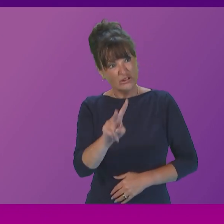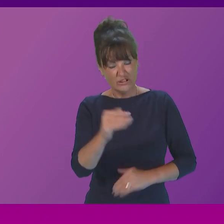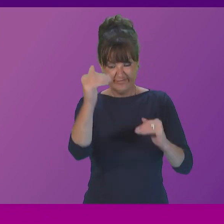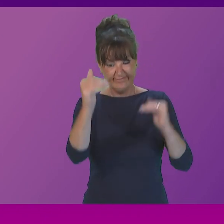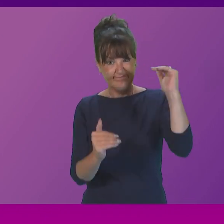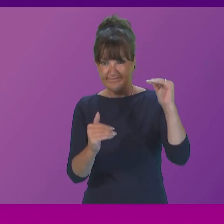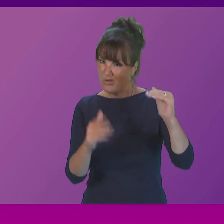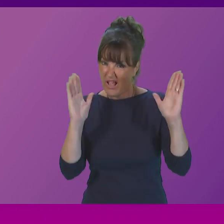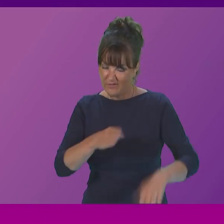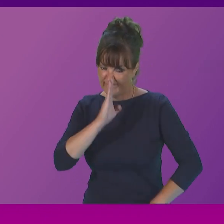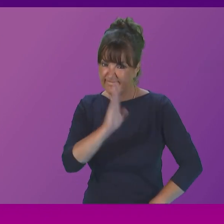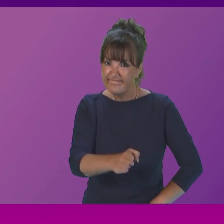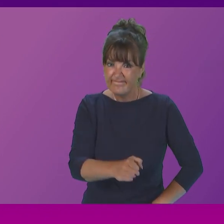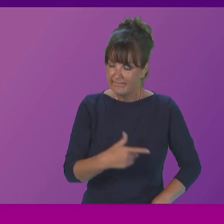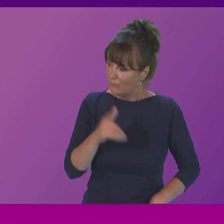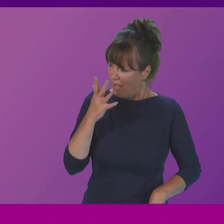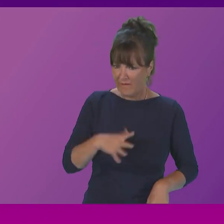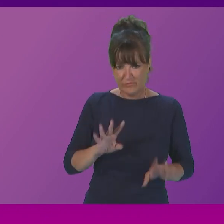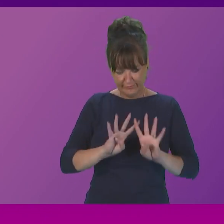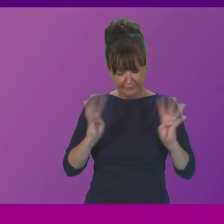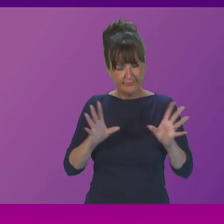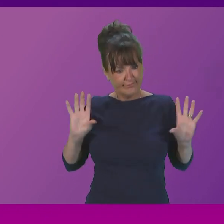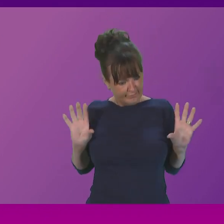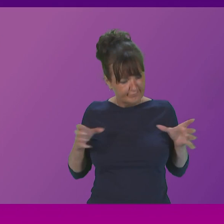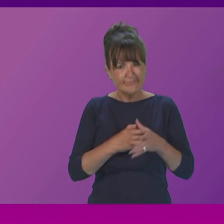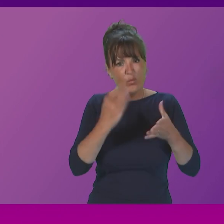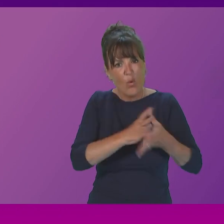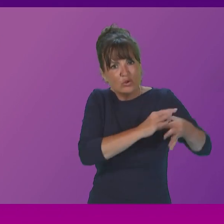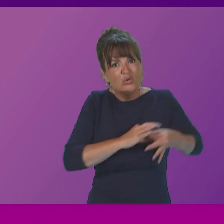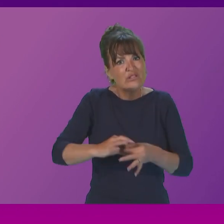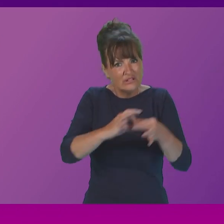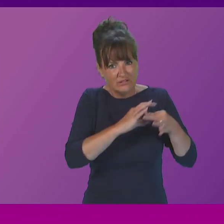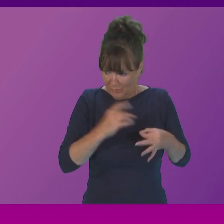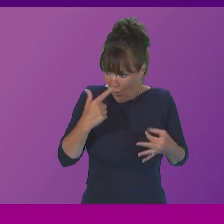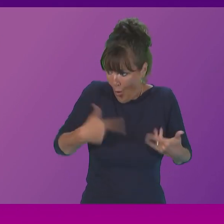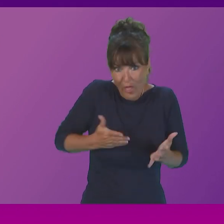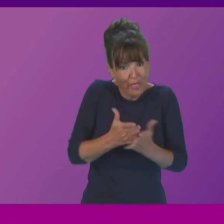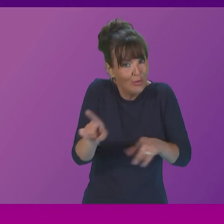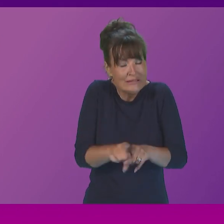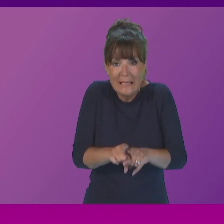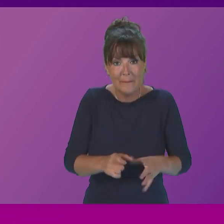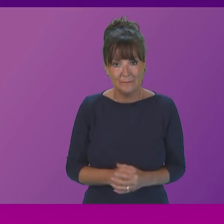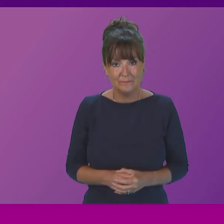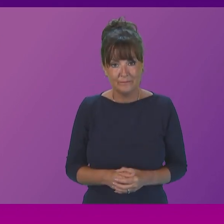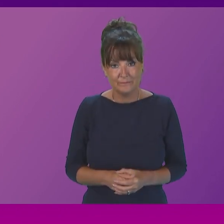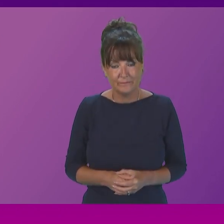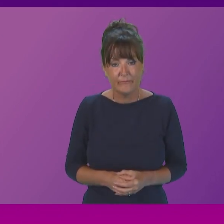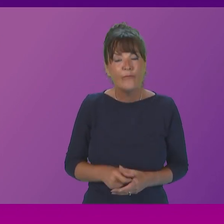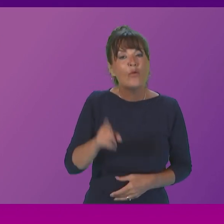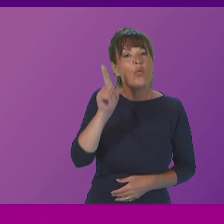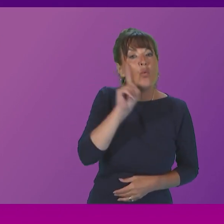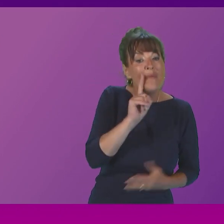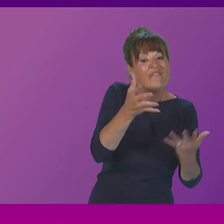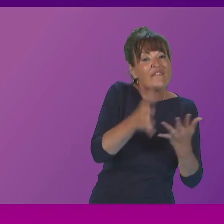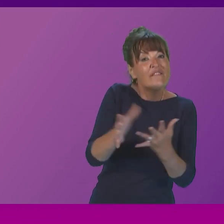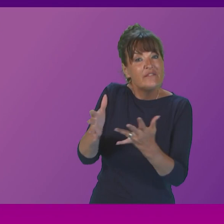it's important to create solidarity between marginalised communities. What Women 50 does is count the